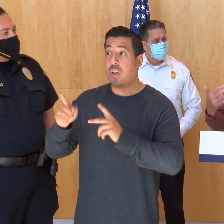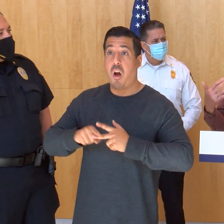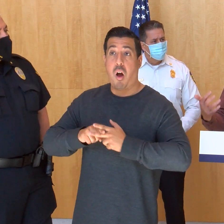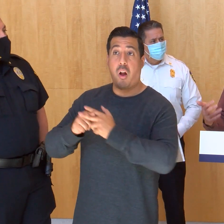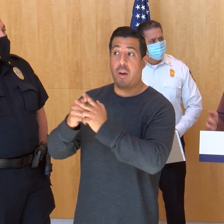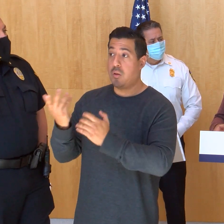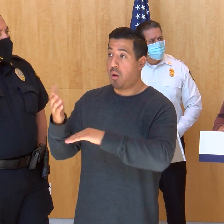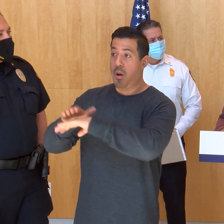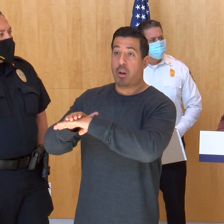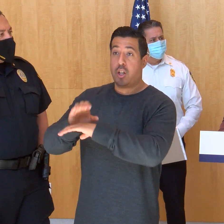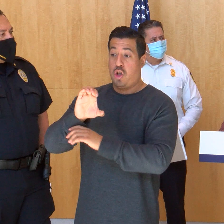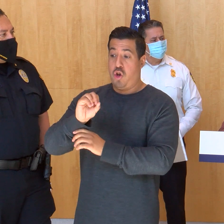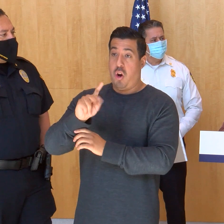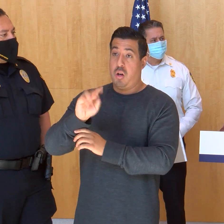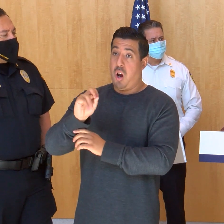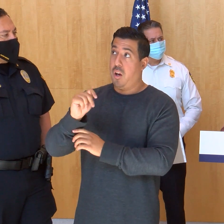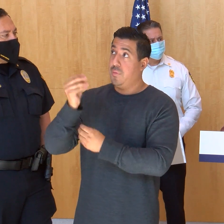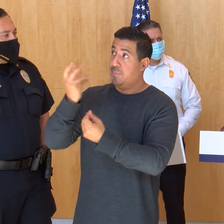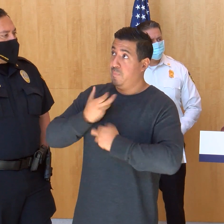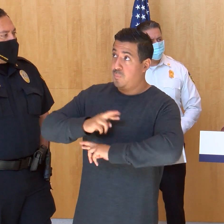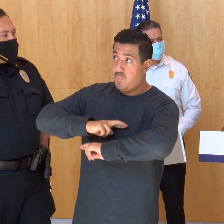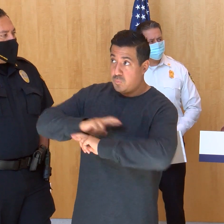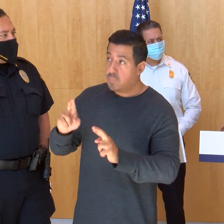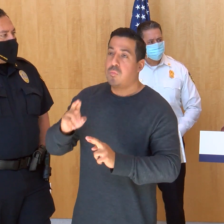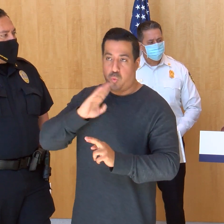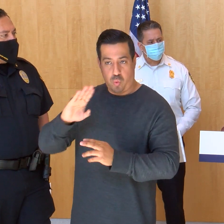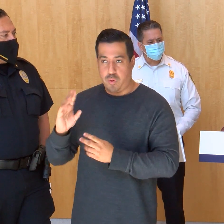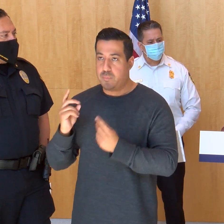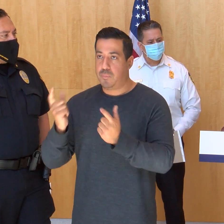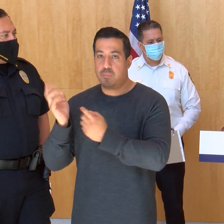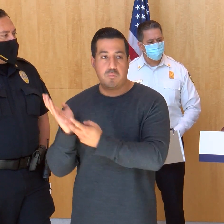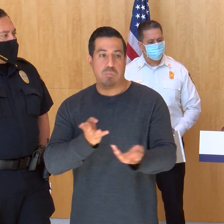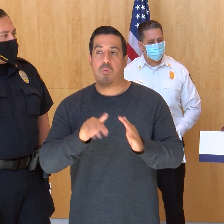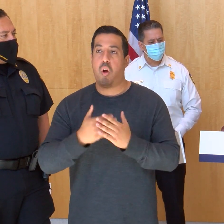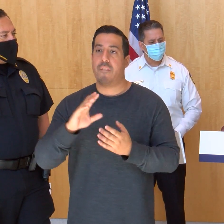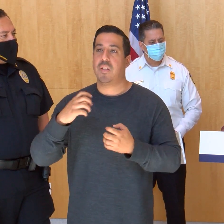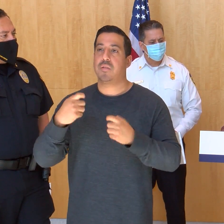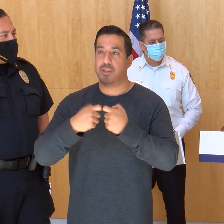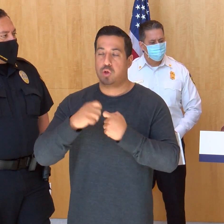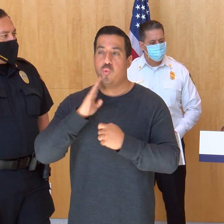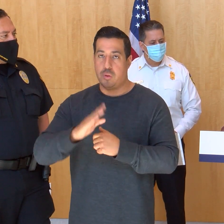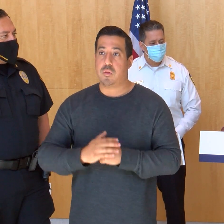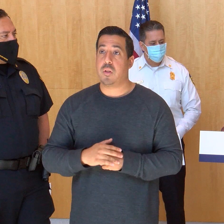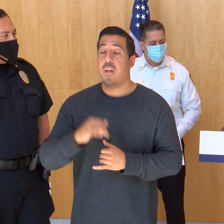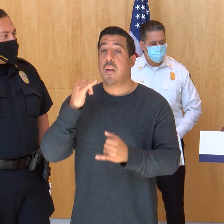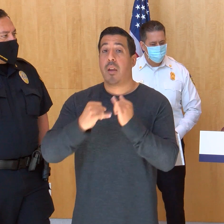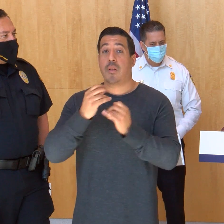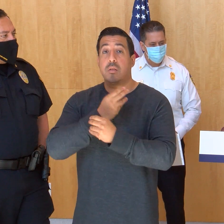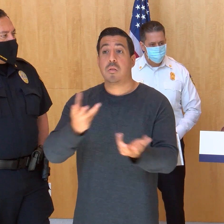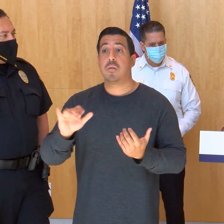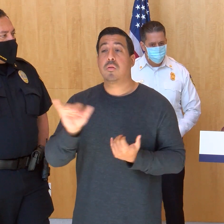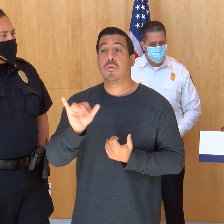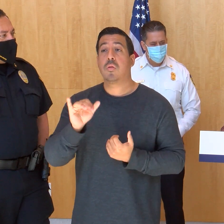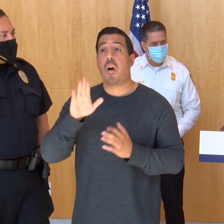and as ERCOT gives us the authority, then we will get customers back on as quickly as we can. And then lastly, I'll tell you, as I said